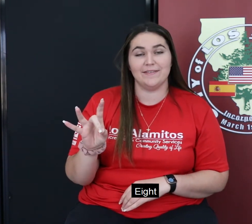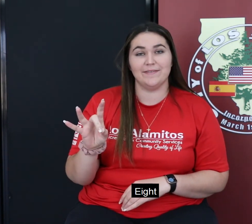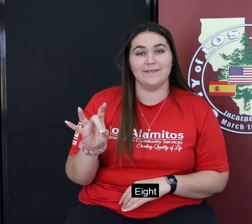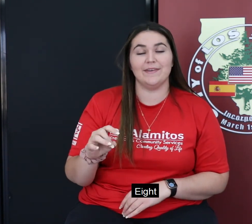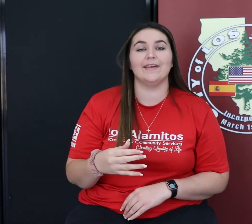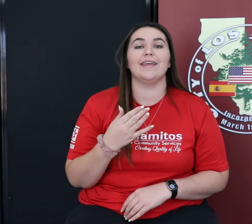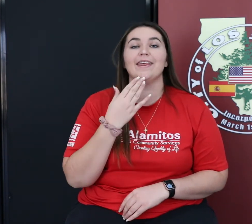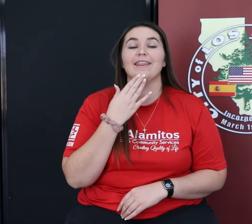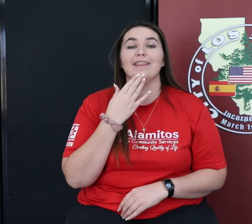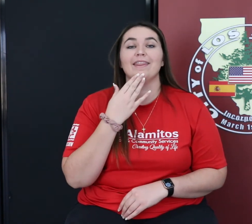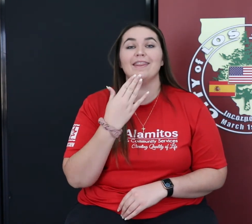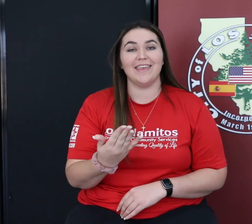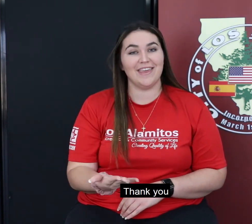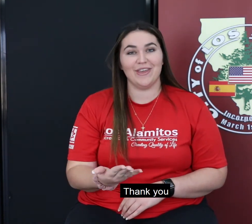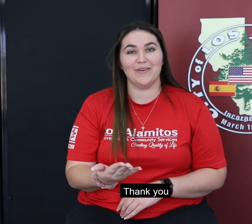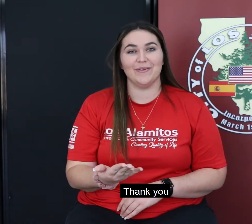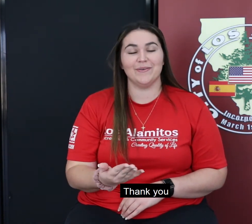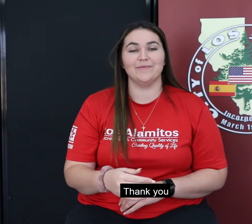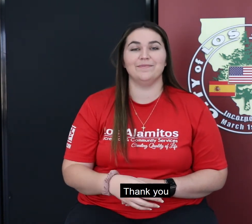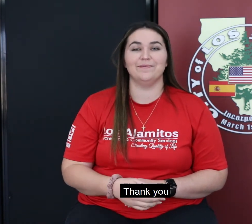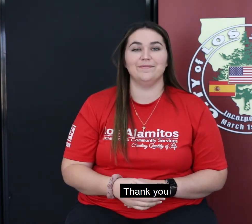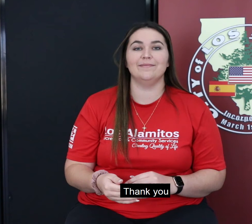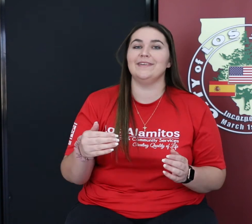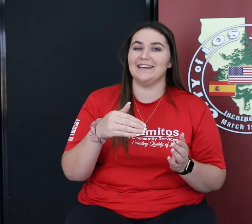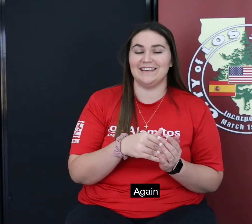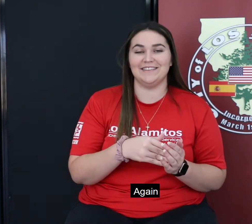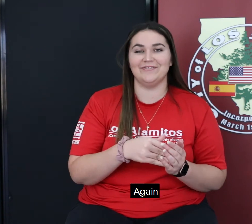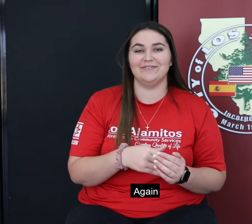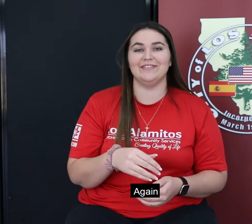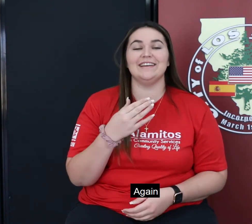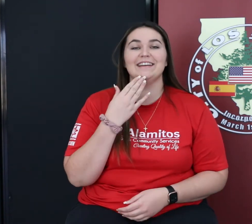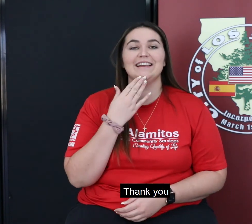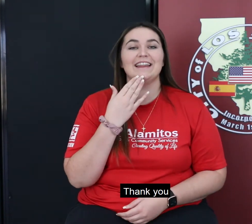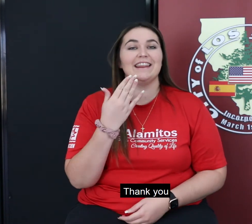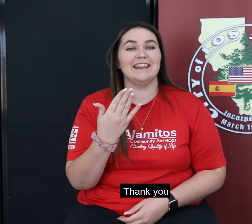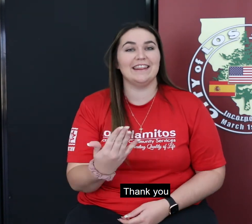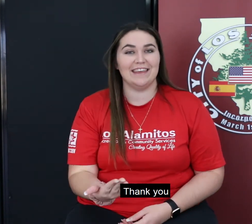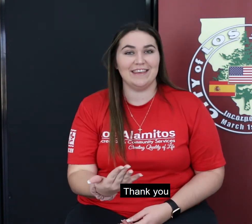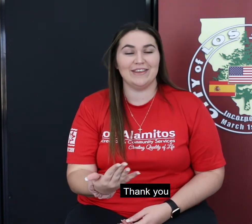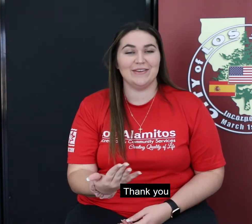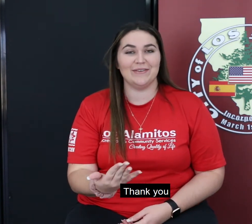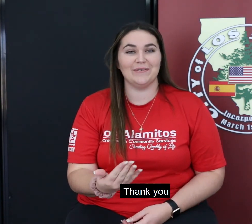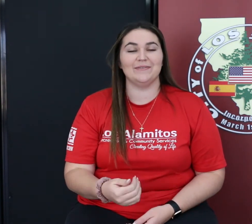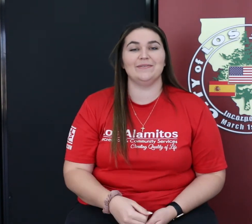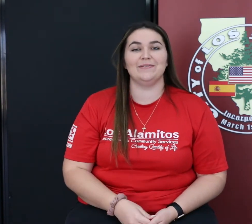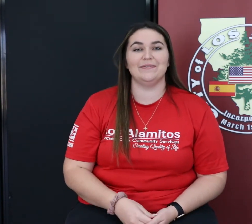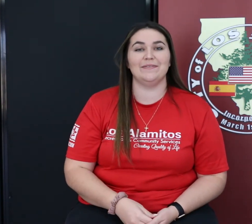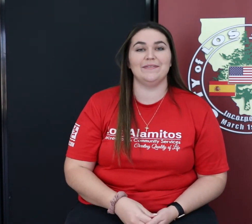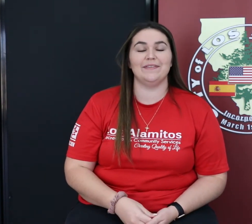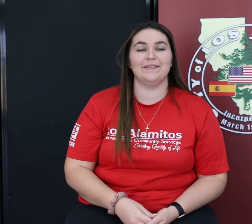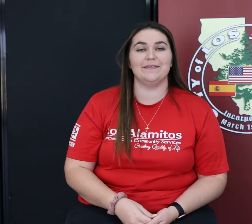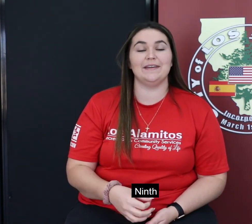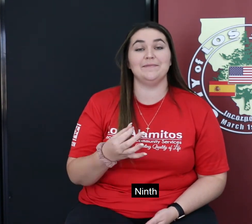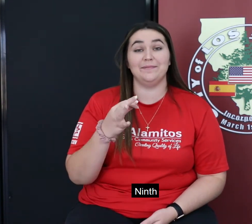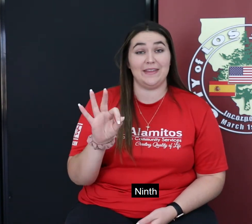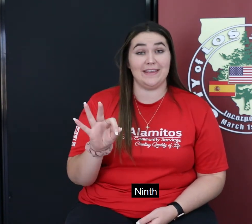Eighth, thank you. Eighth, thank you. Ninth,